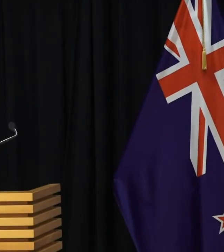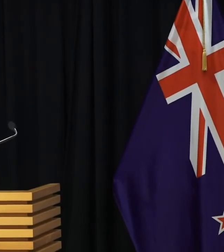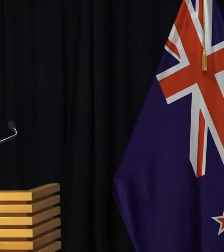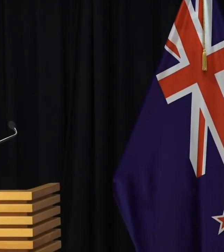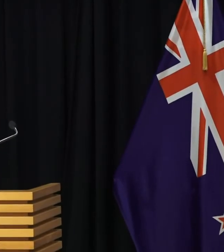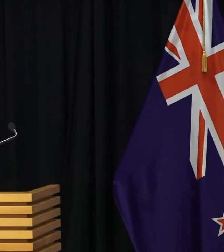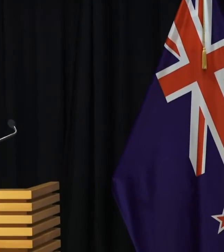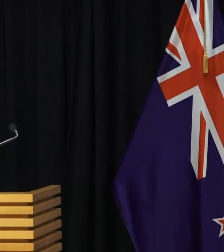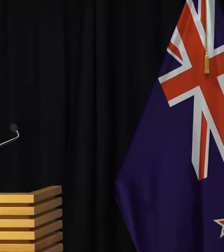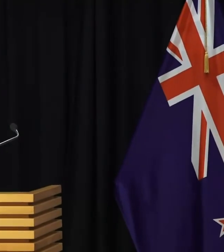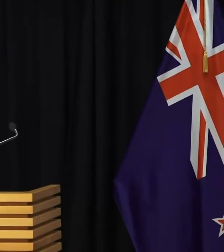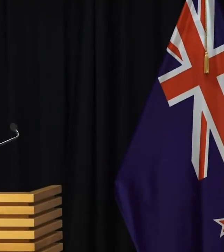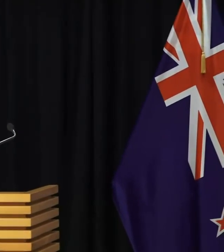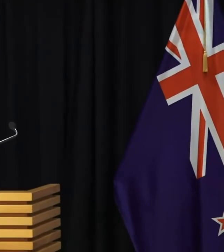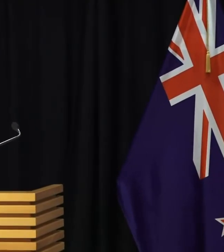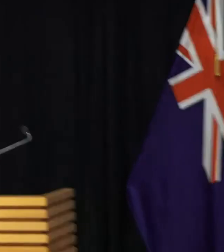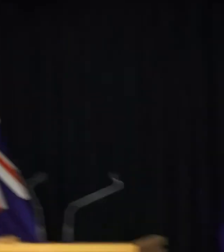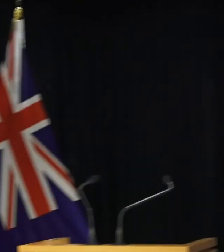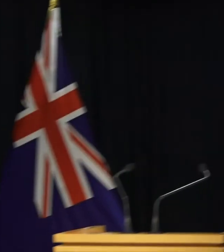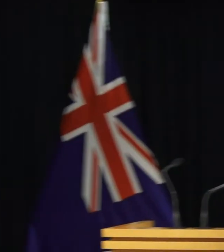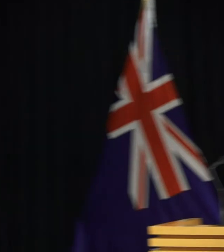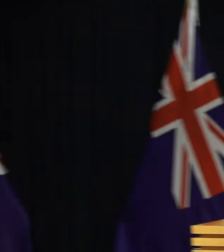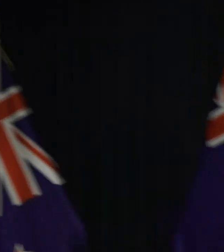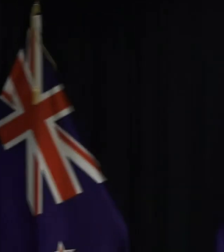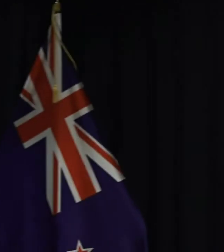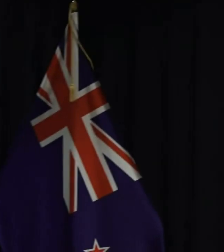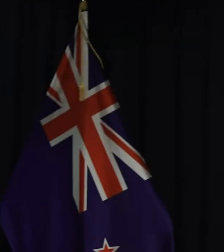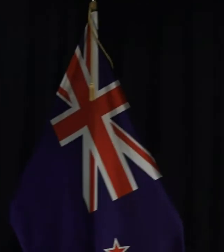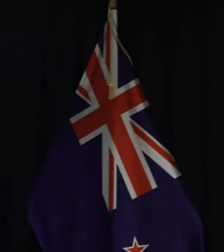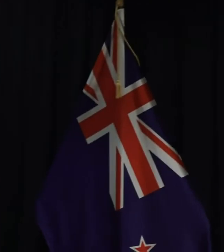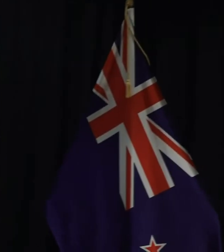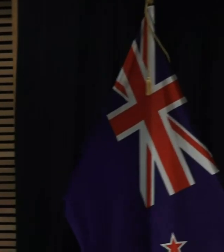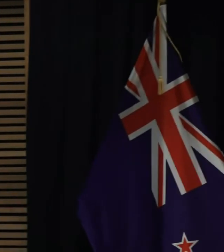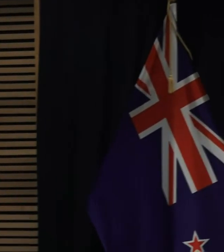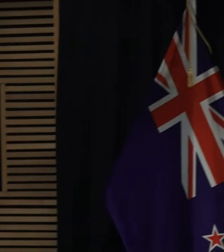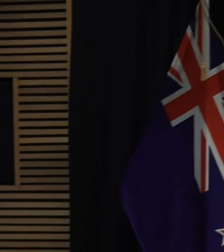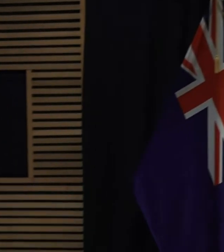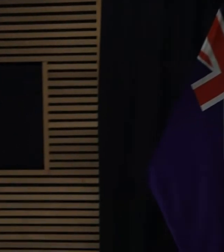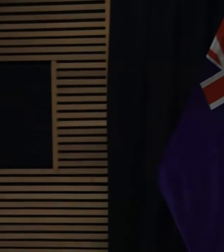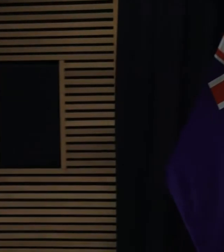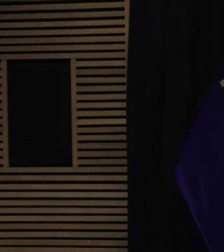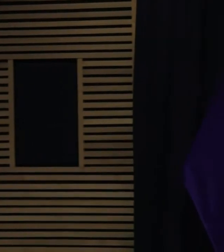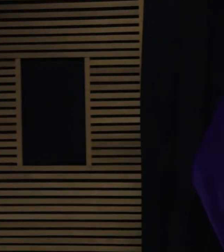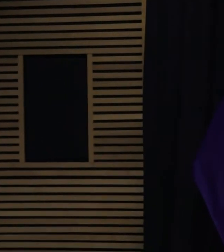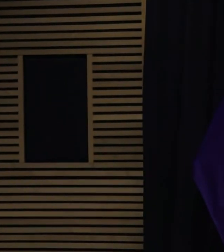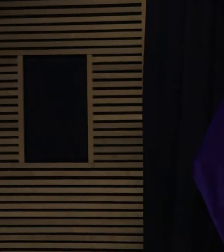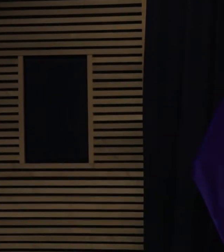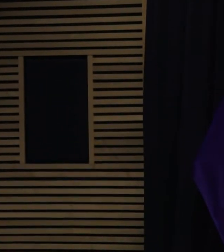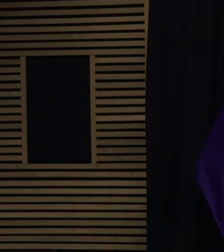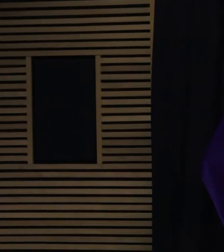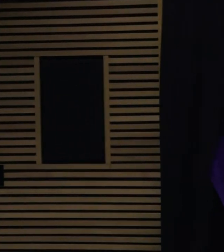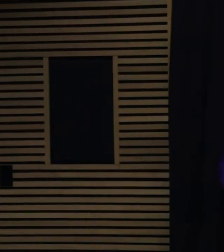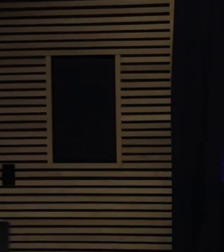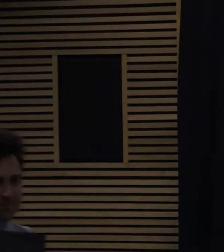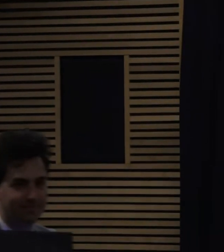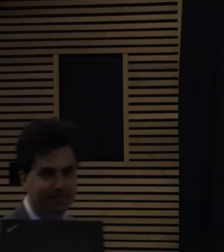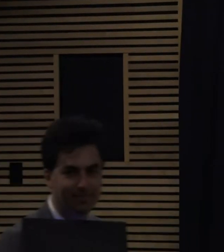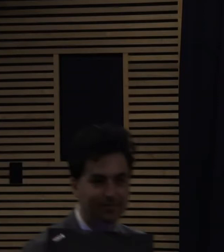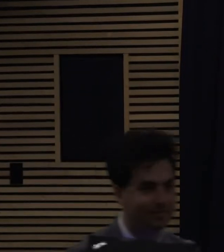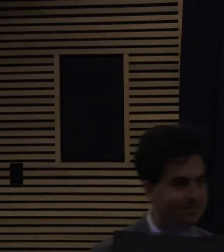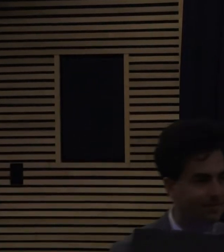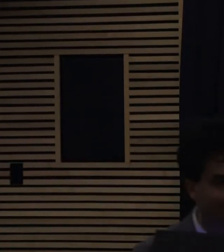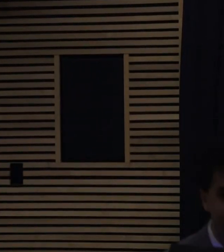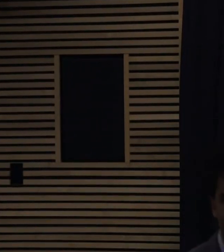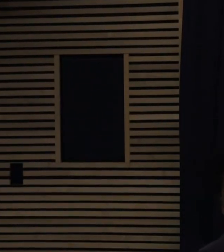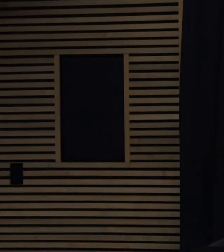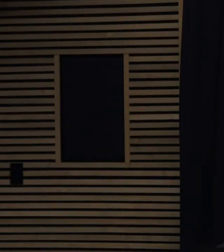Well, mate, if you need any advice while you're doing the job, just give me a call. I'm happy to talk you through it. Oh, no, good one, mate. I'm glad you've always got my back